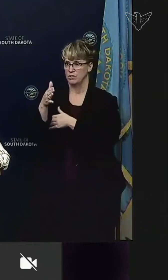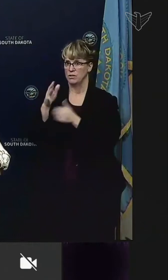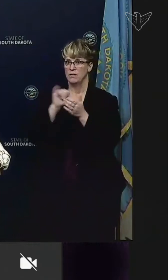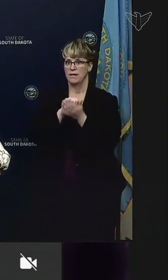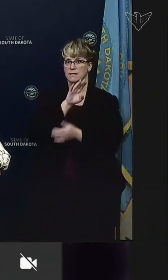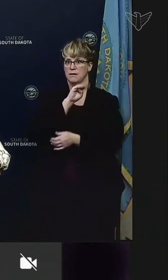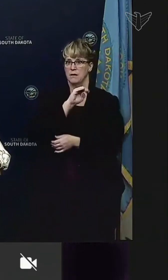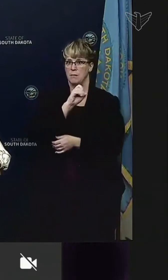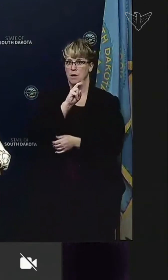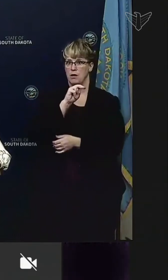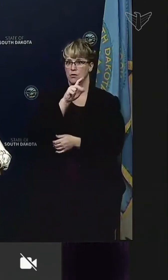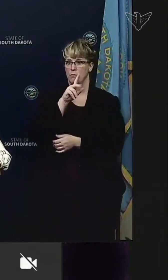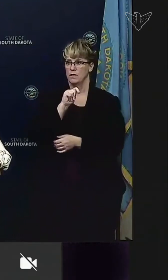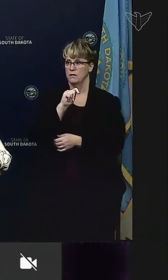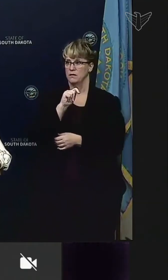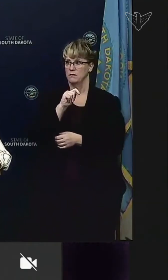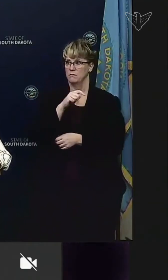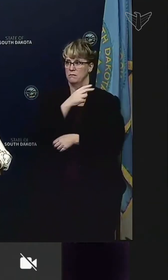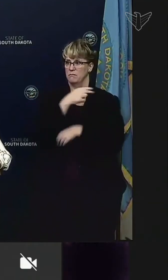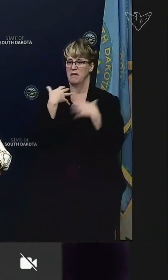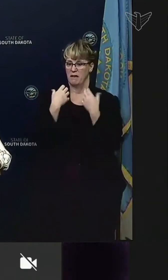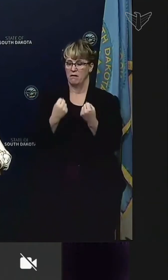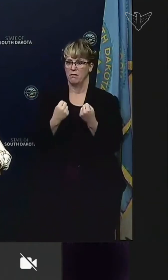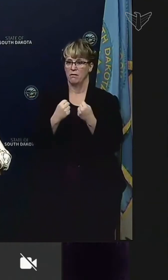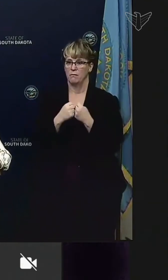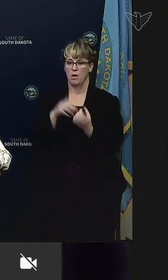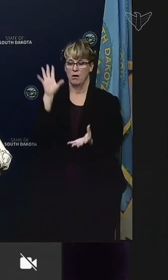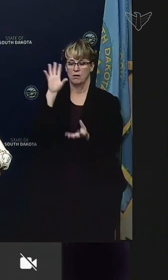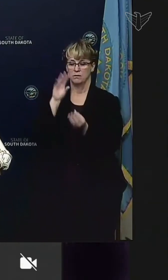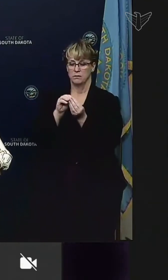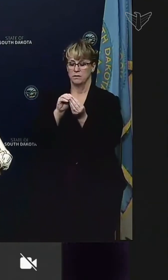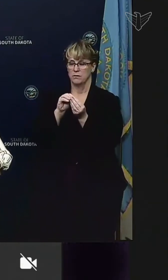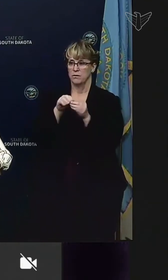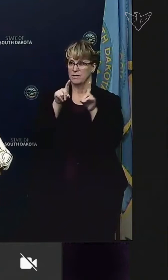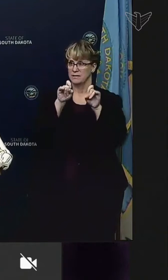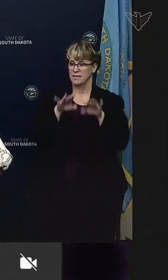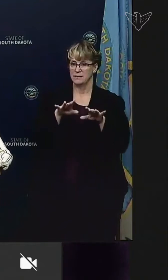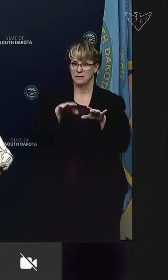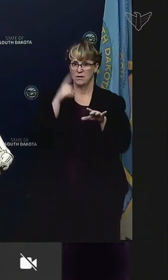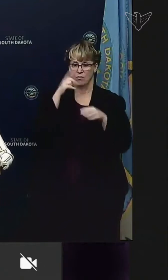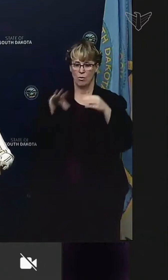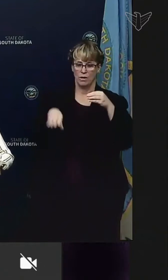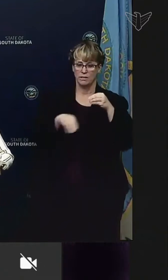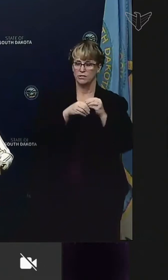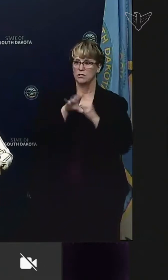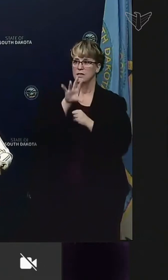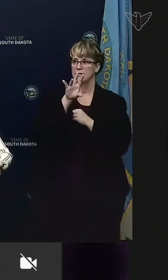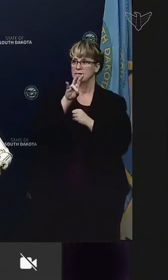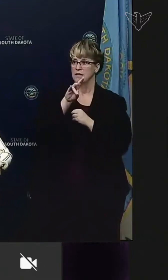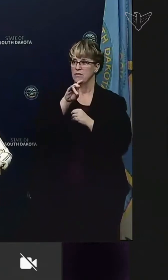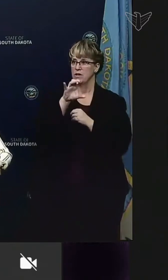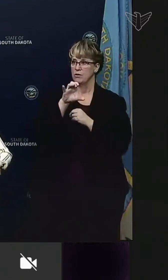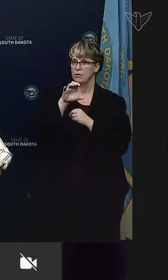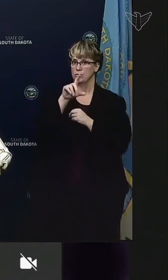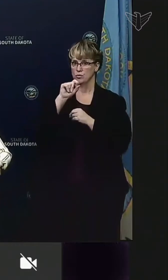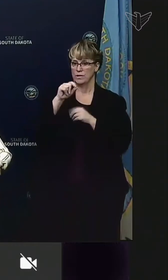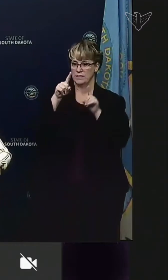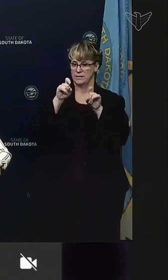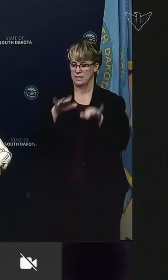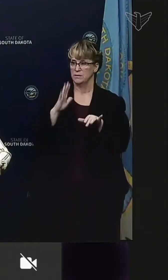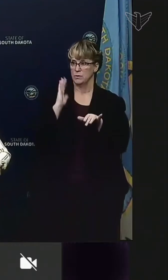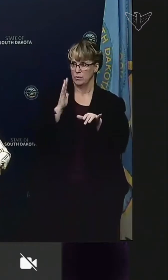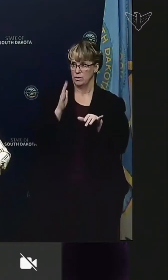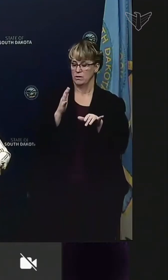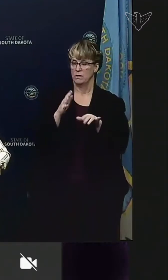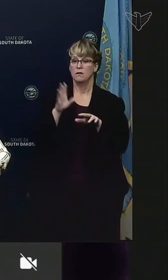Health facility. All told, we will be deploying testing supplies for an additional 720 tests,